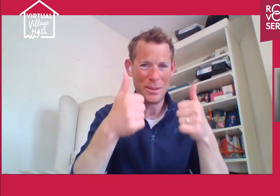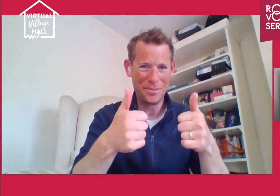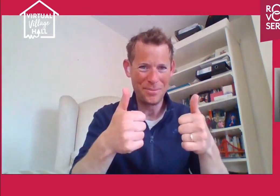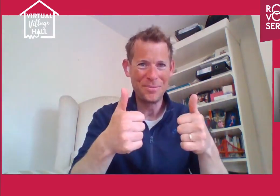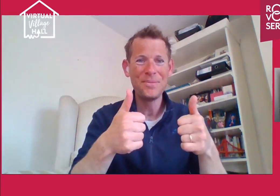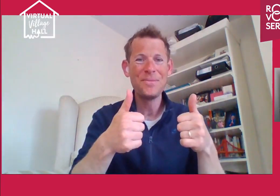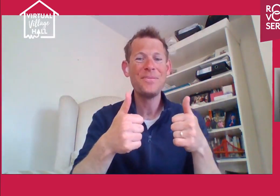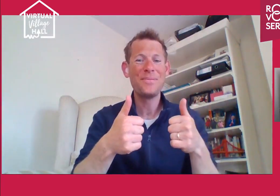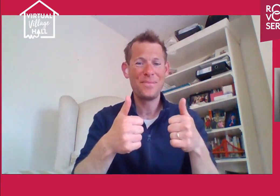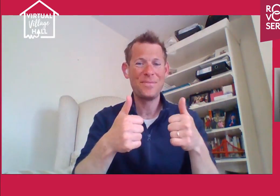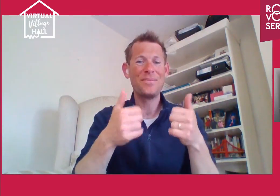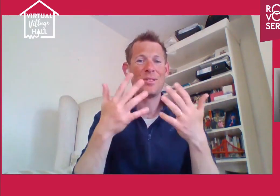Hello, everyone.